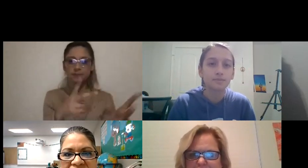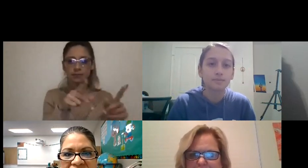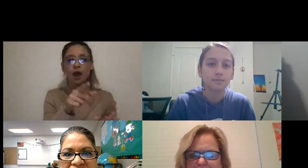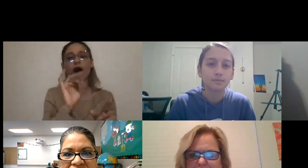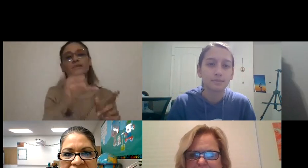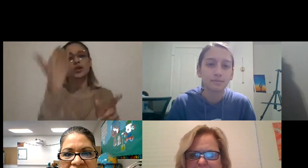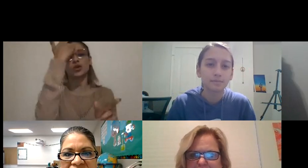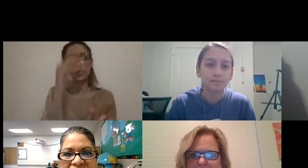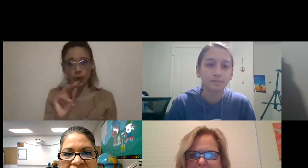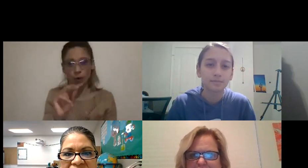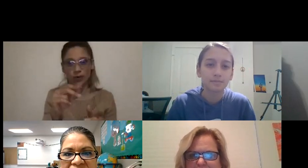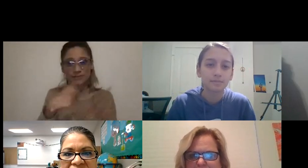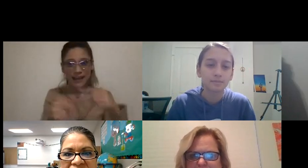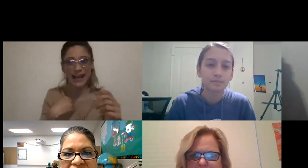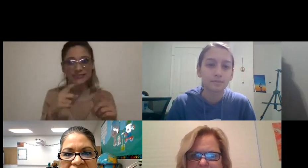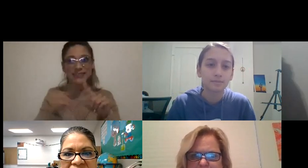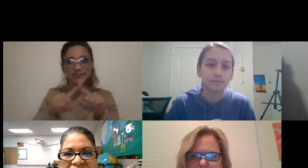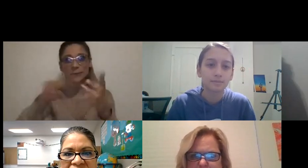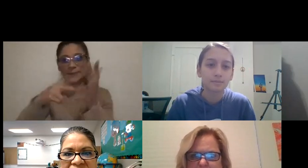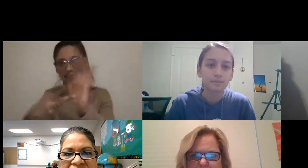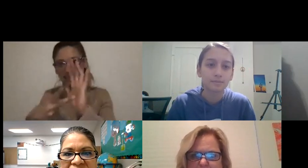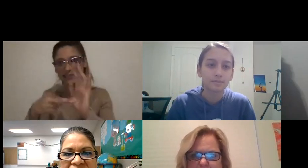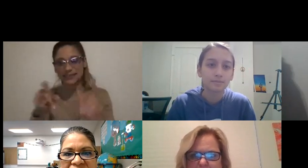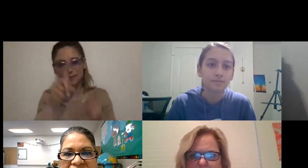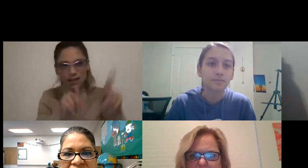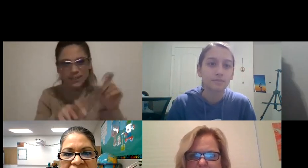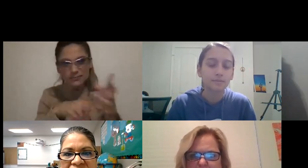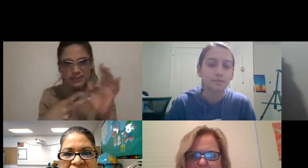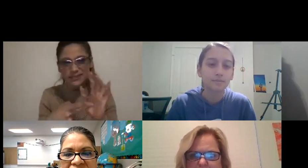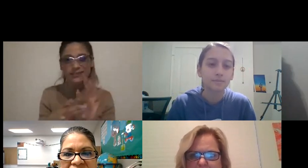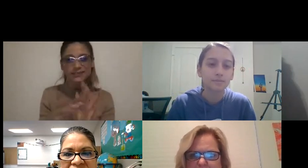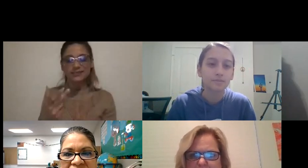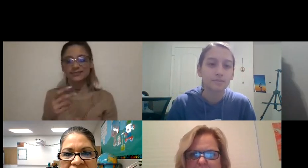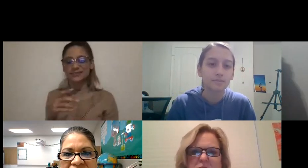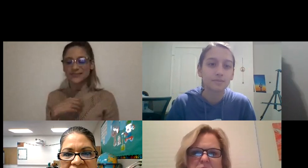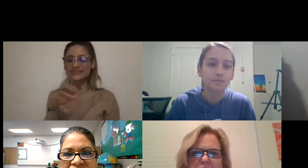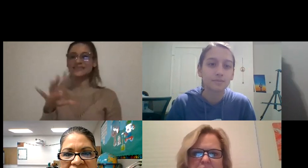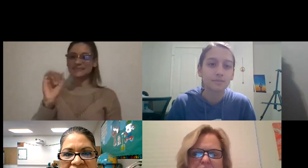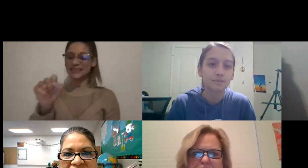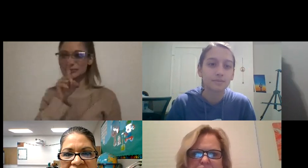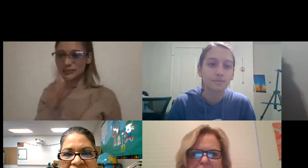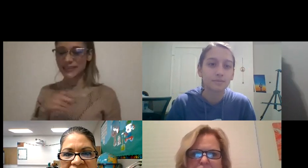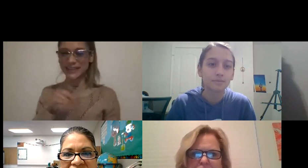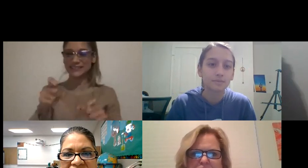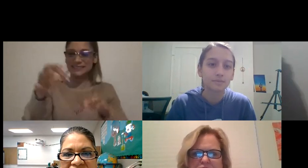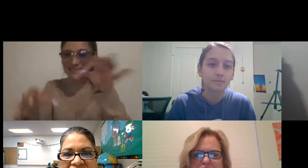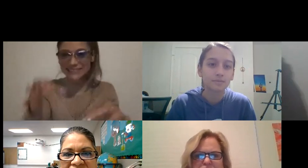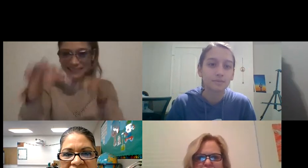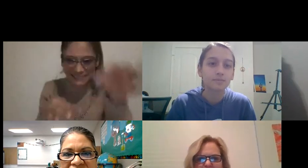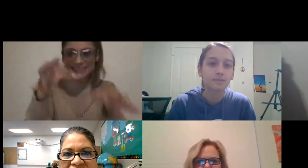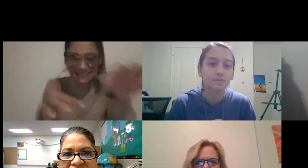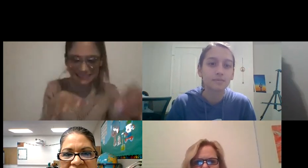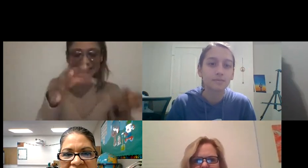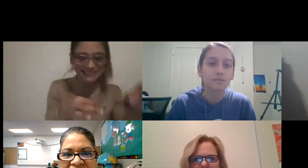I like getting asked questions, and what different